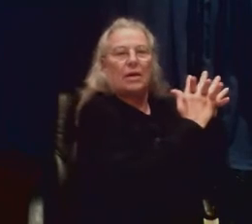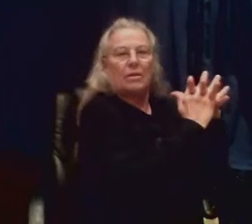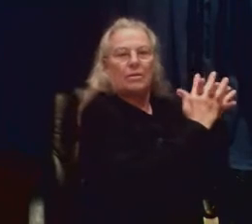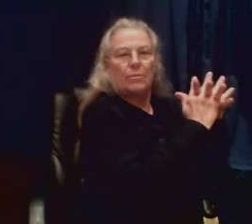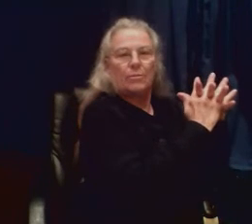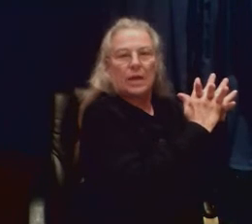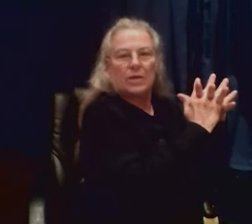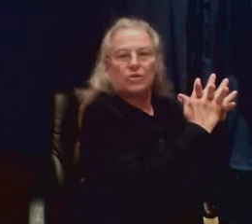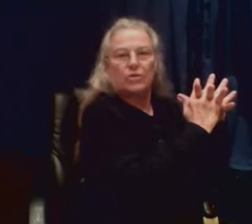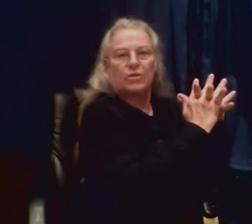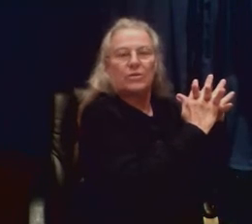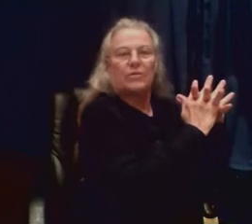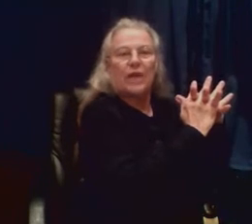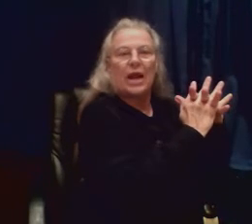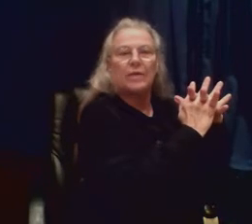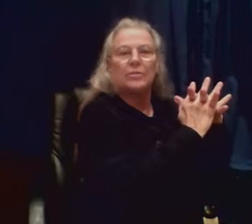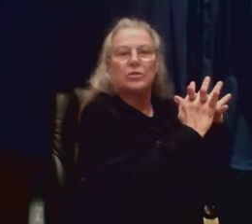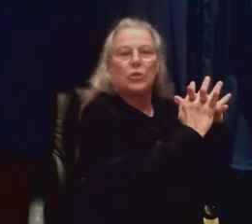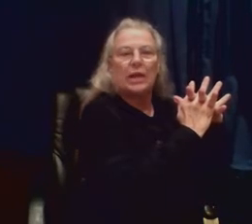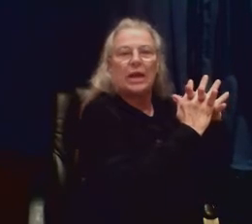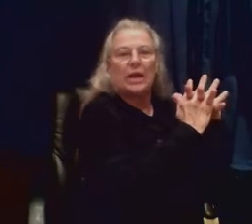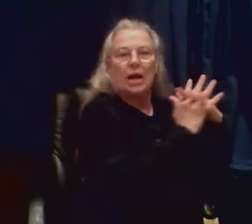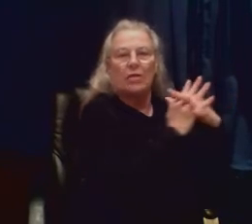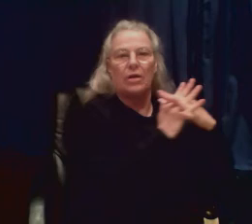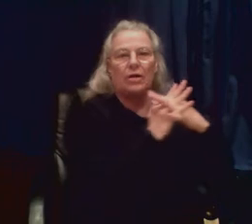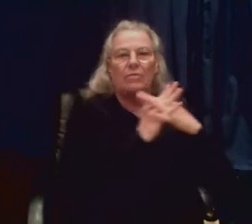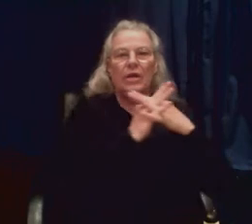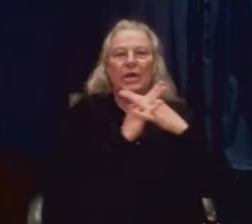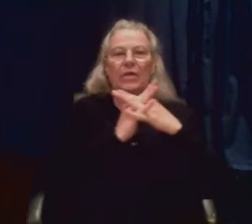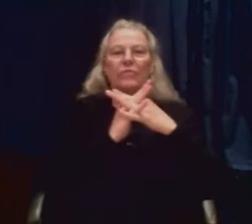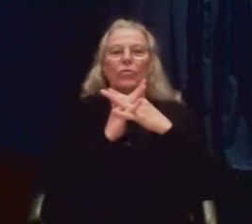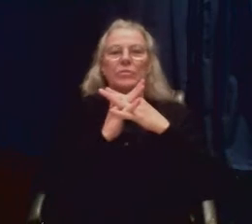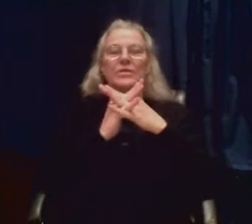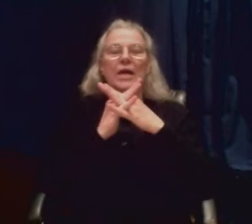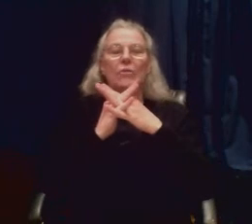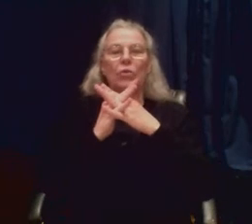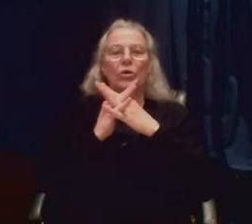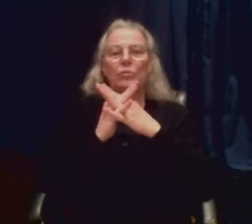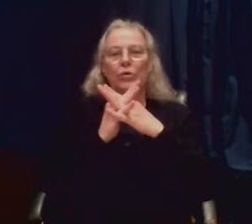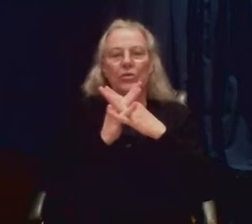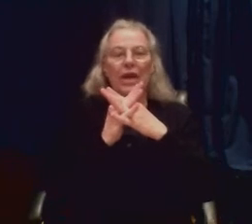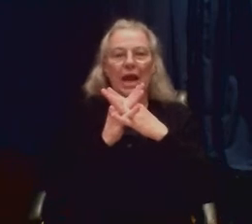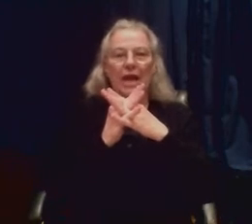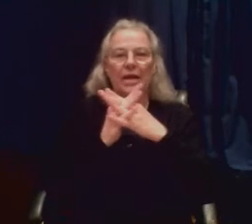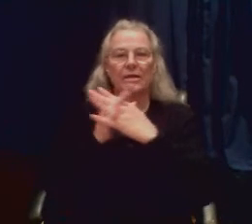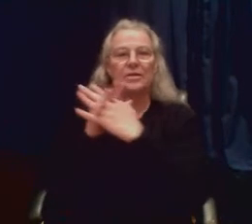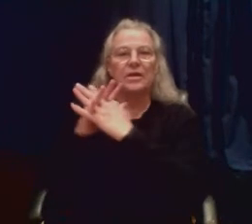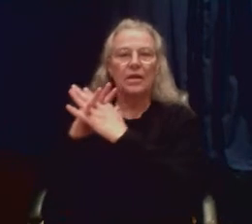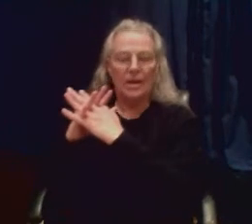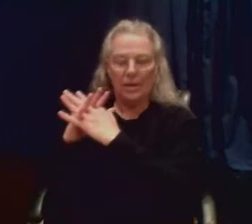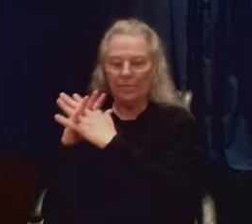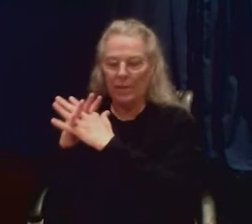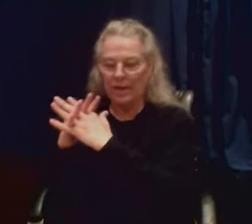the manger that the animals would eat out of. It forms that where you'd put the hay in it.